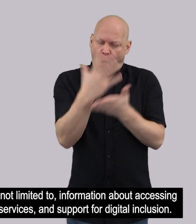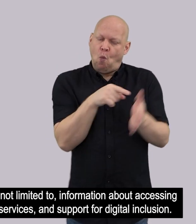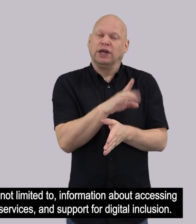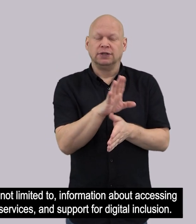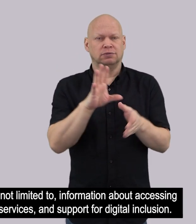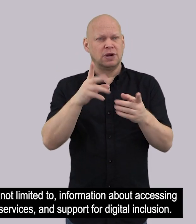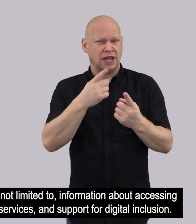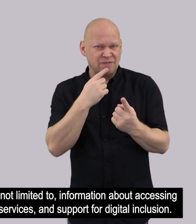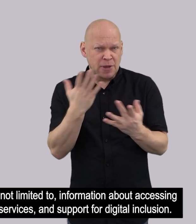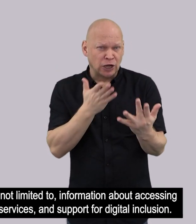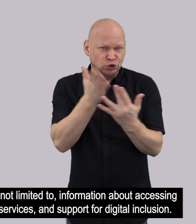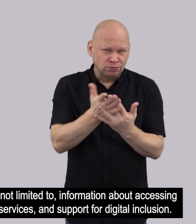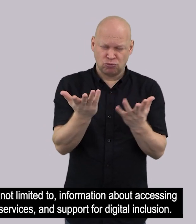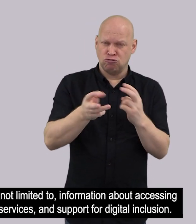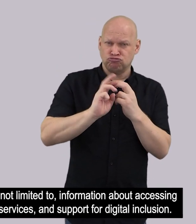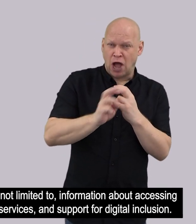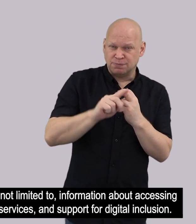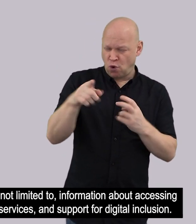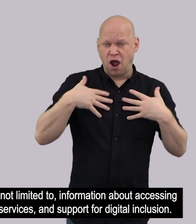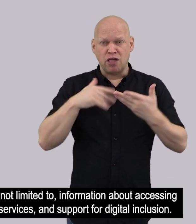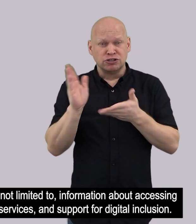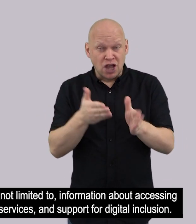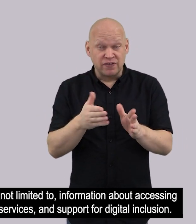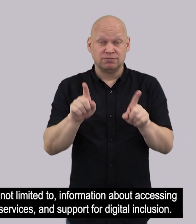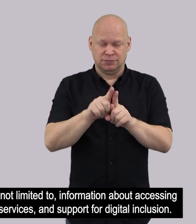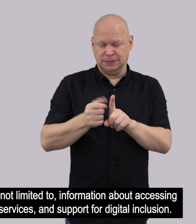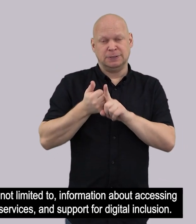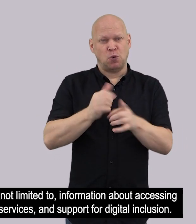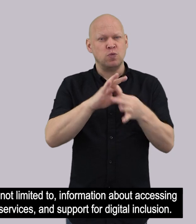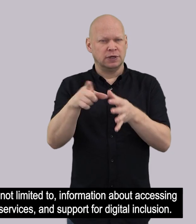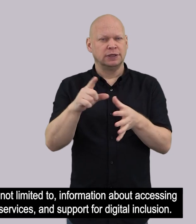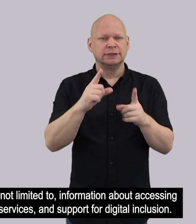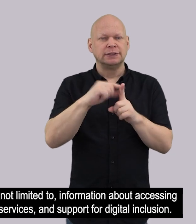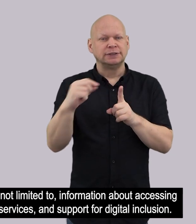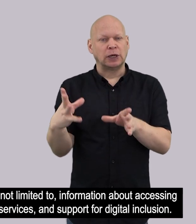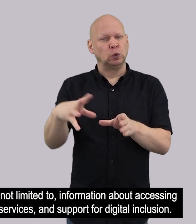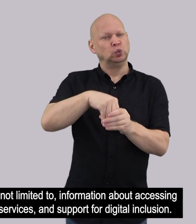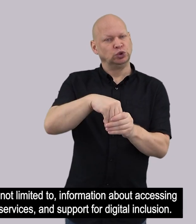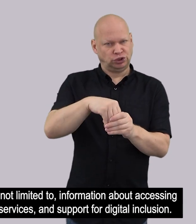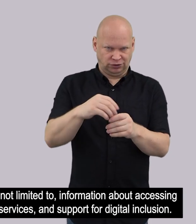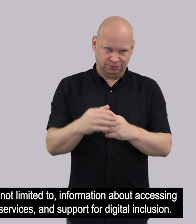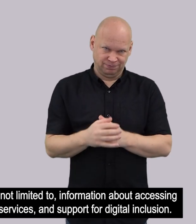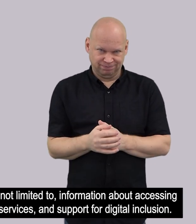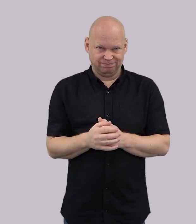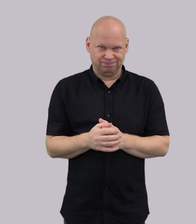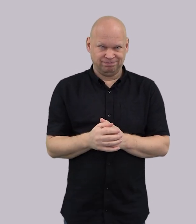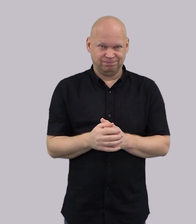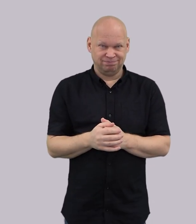This includes, but is not limited to, information about accessing transport to health services and support for digital inclusion.